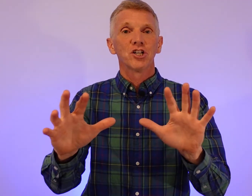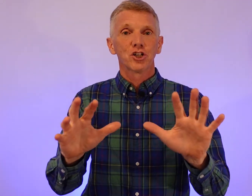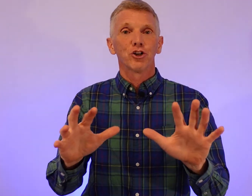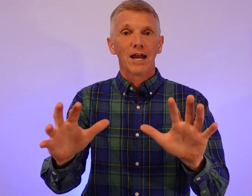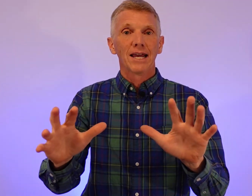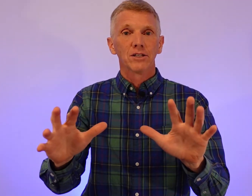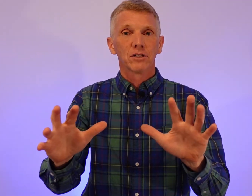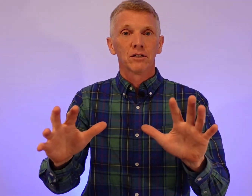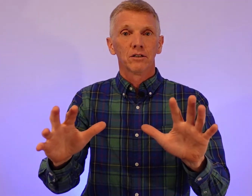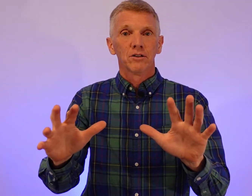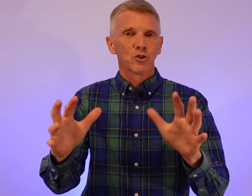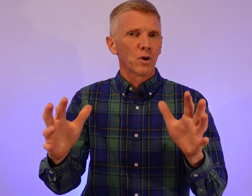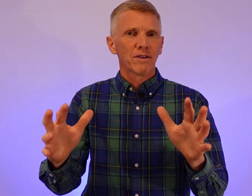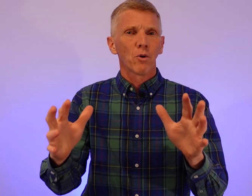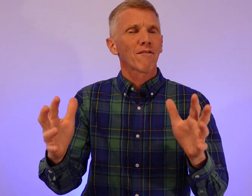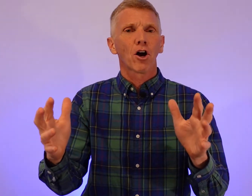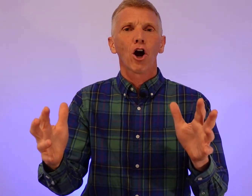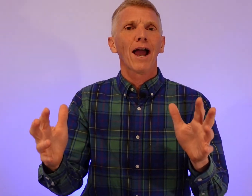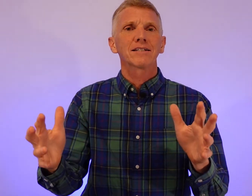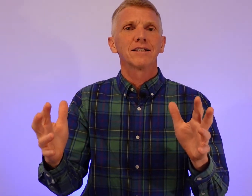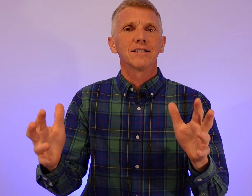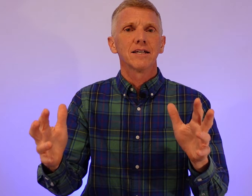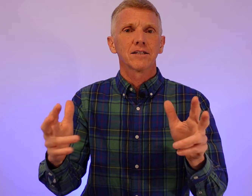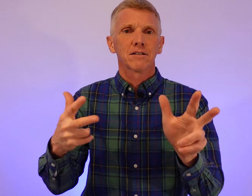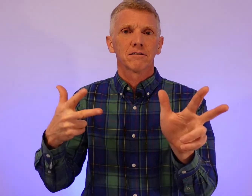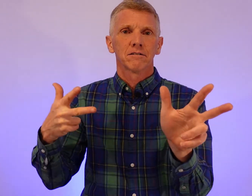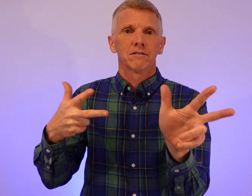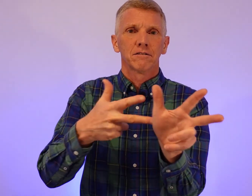your hands. So what do you think? What kind of a car accident is this?